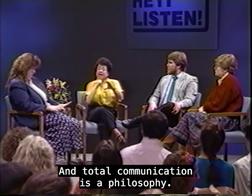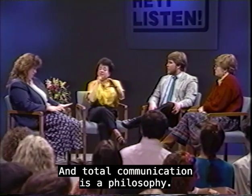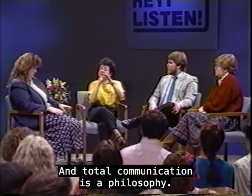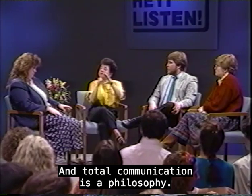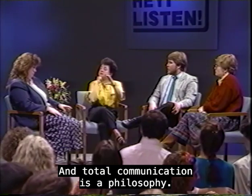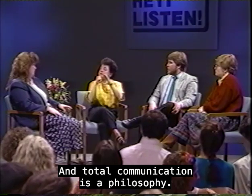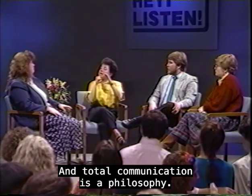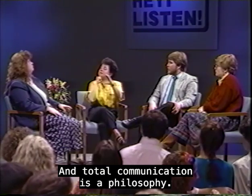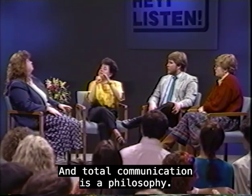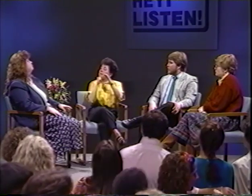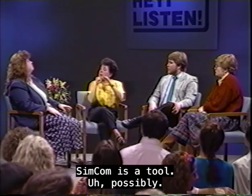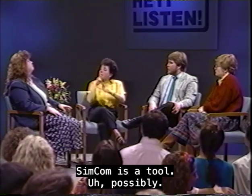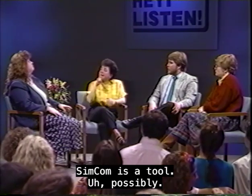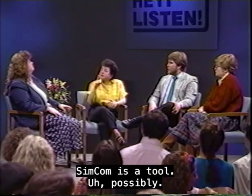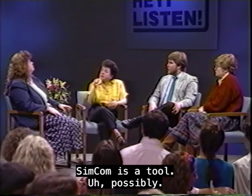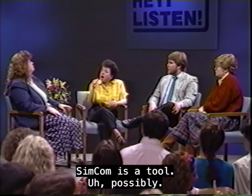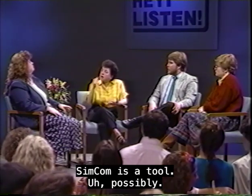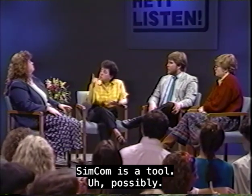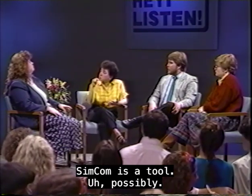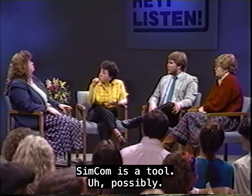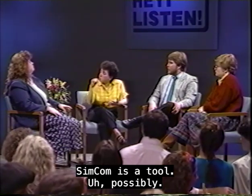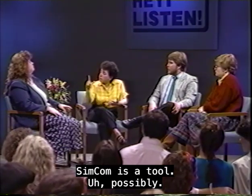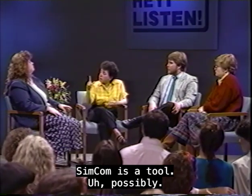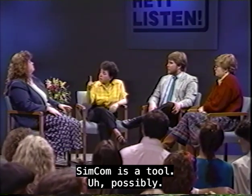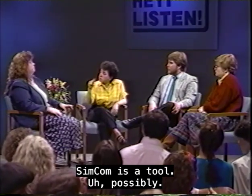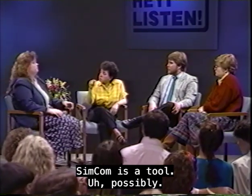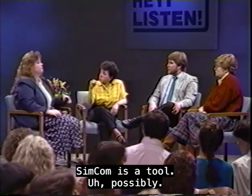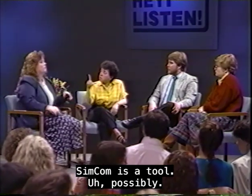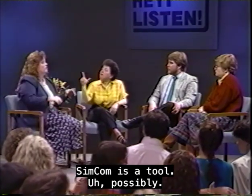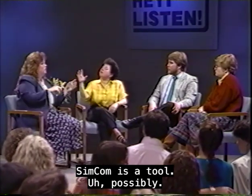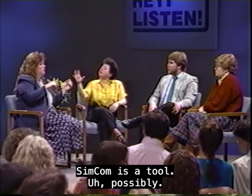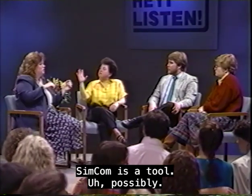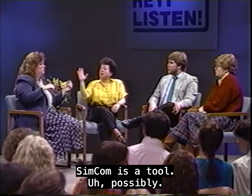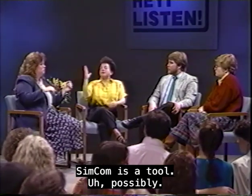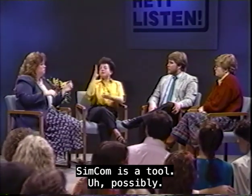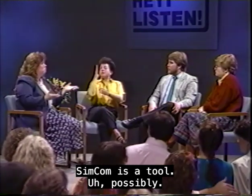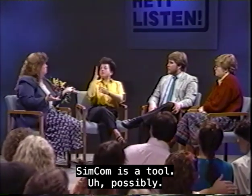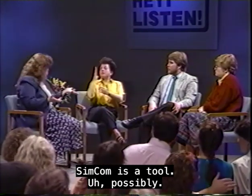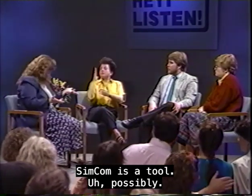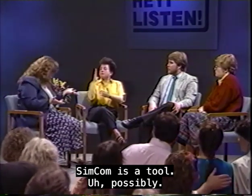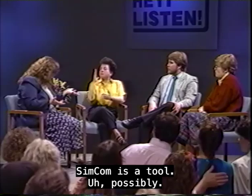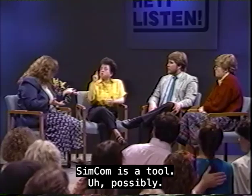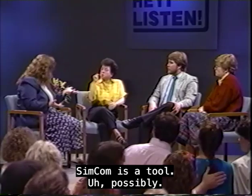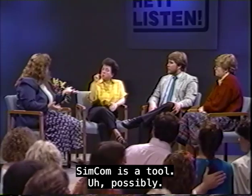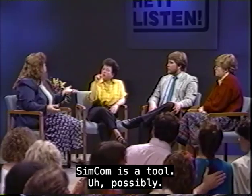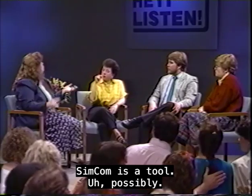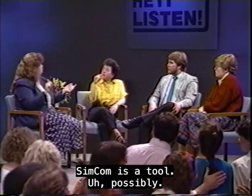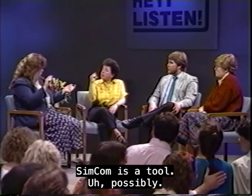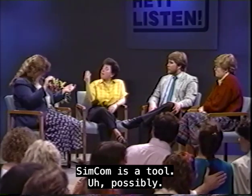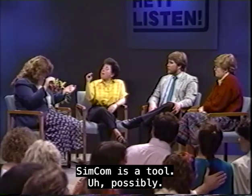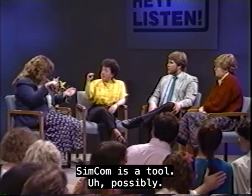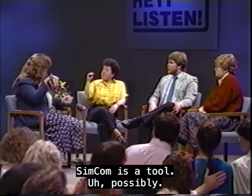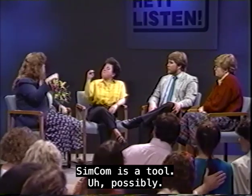communication is a philosophy. SIMCOM is a tool. Uh-oh. Possibly. Is that what you